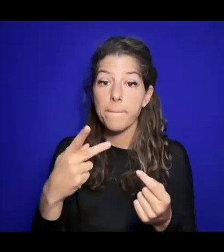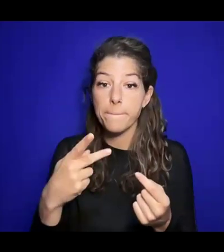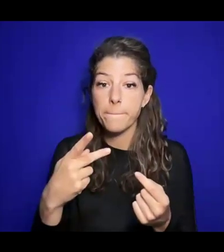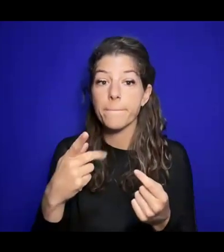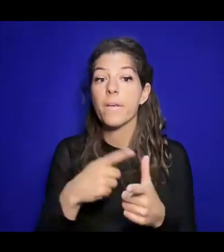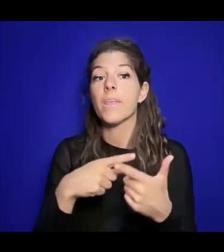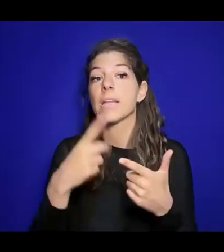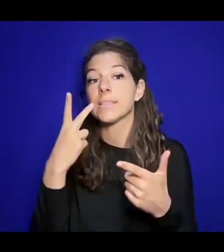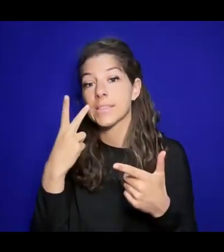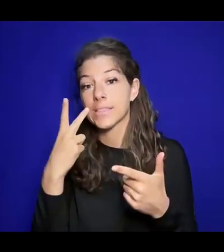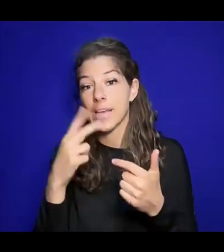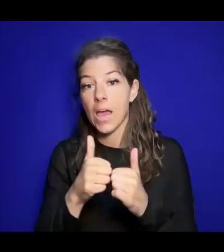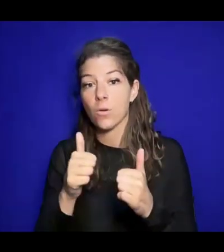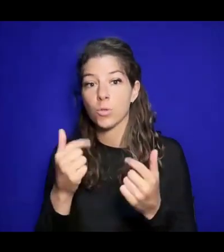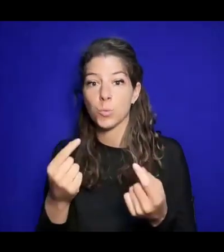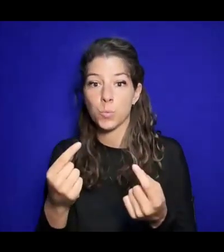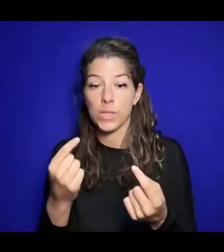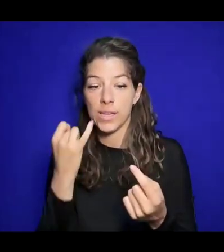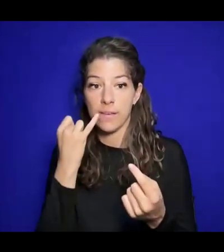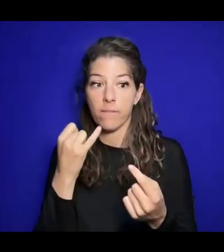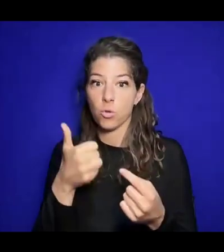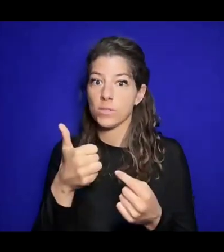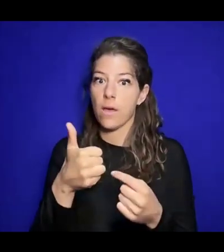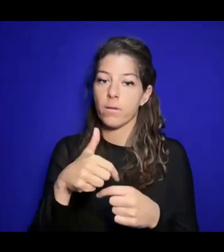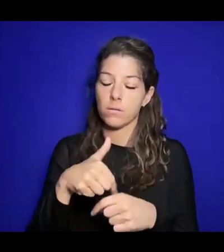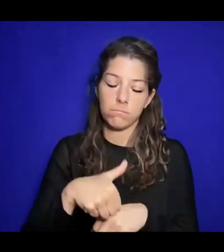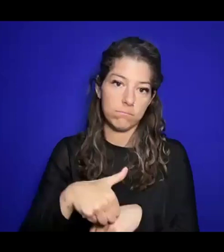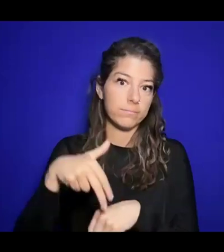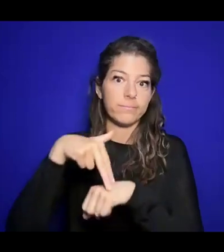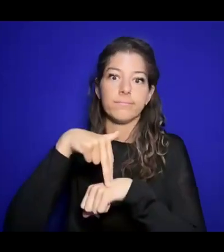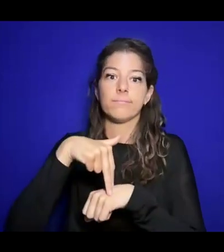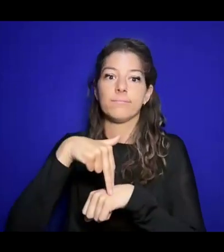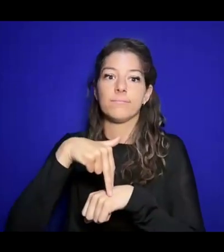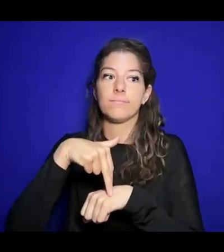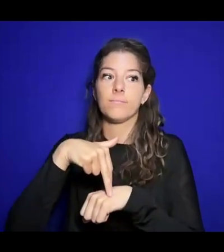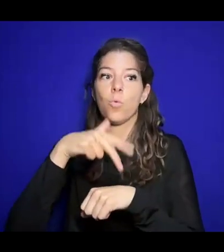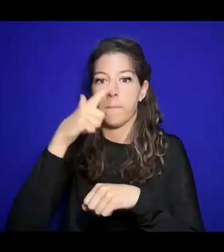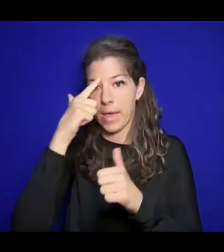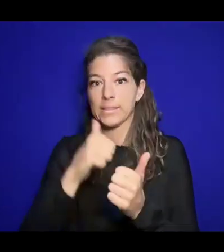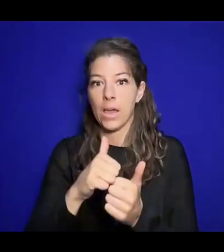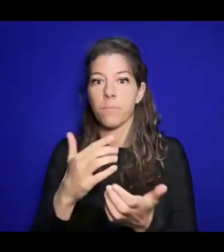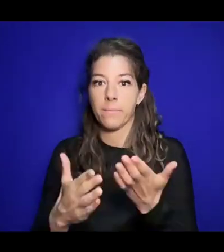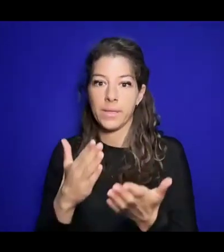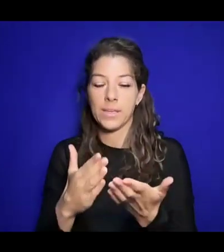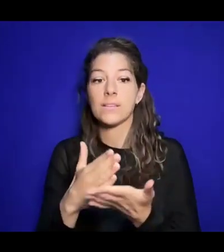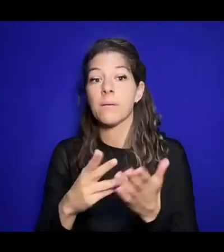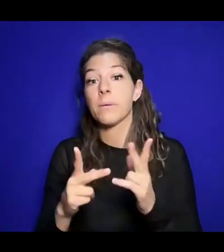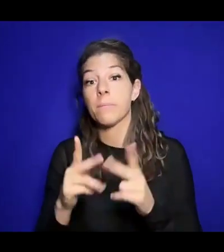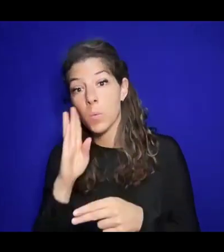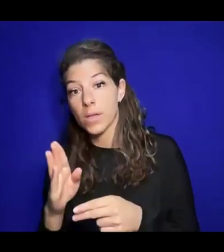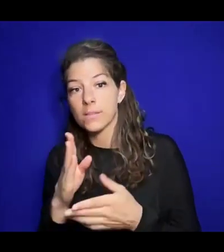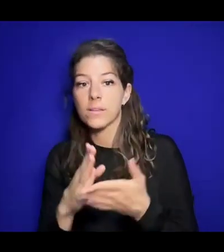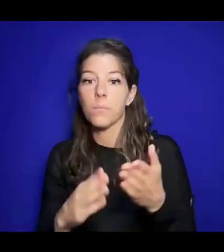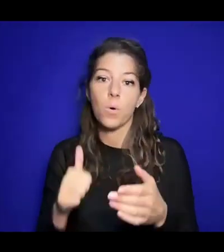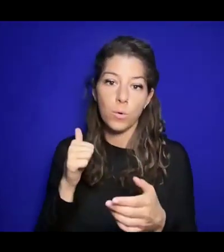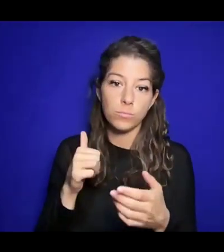then see how you're doing. If you pump yourself completely up to standing, you might pass out. Some people will and some people